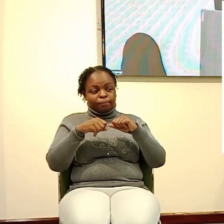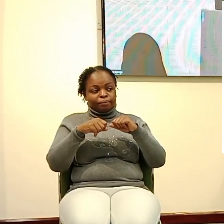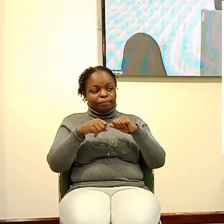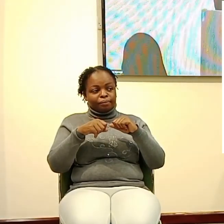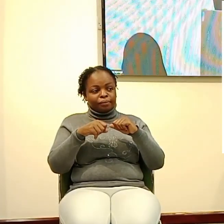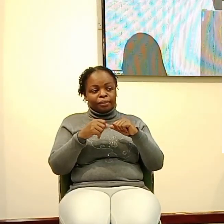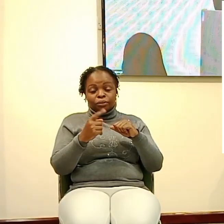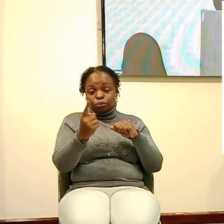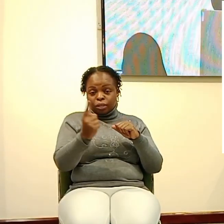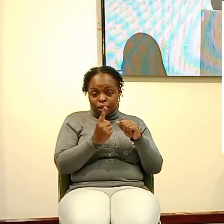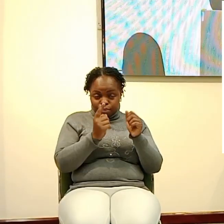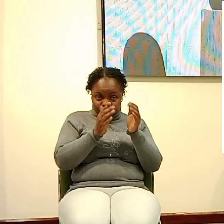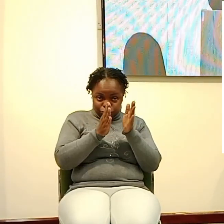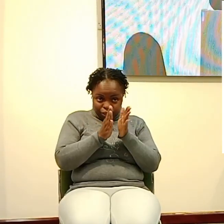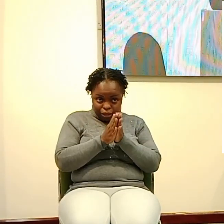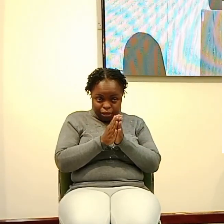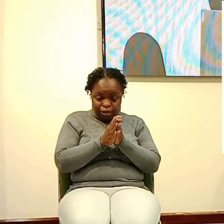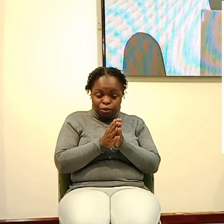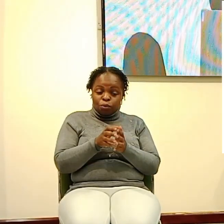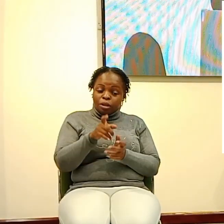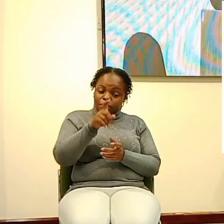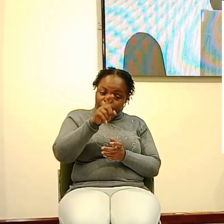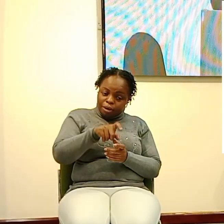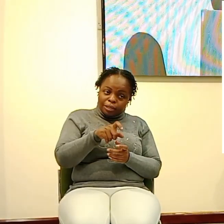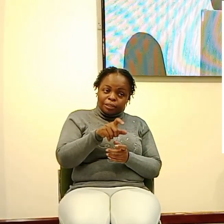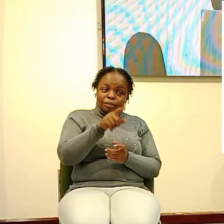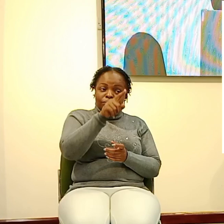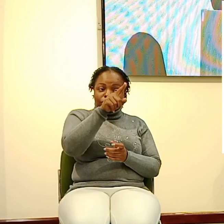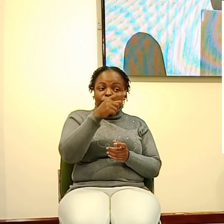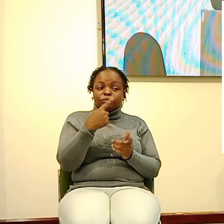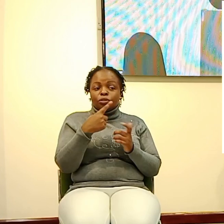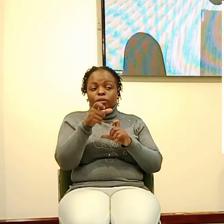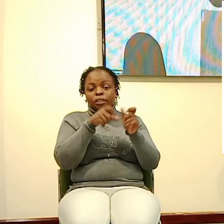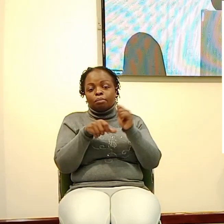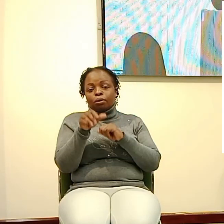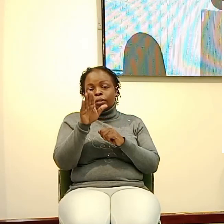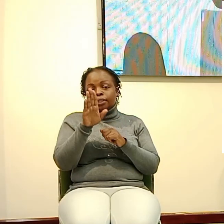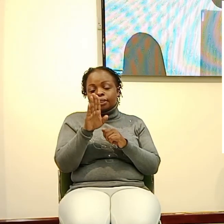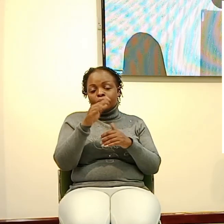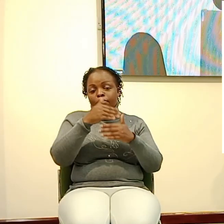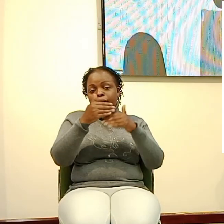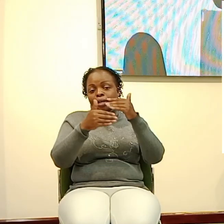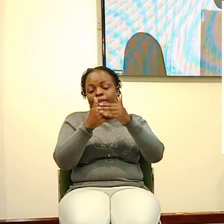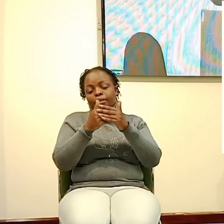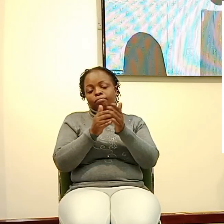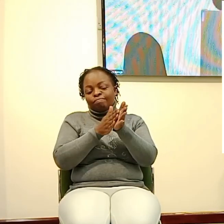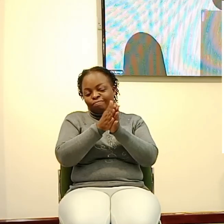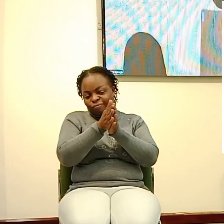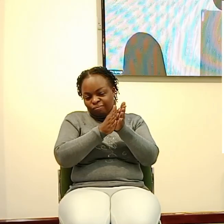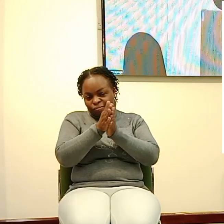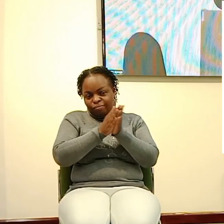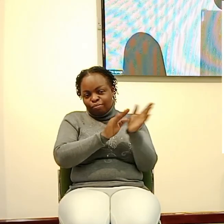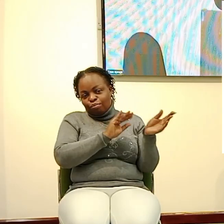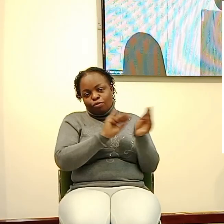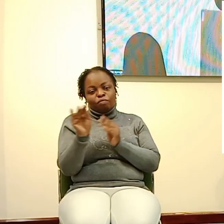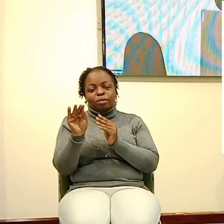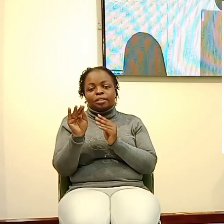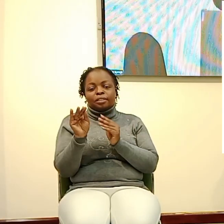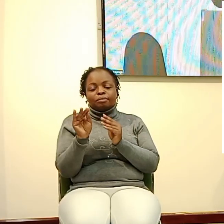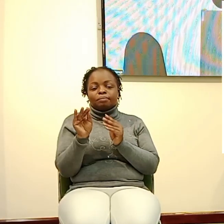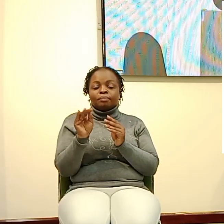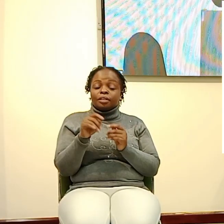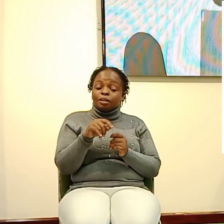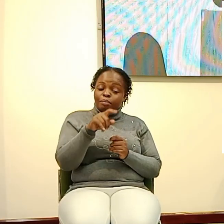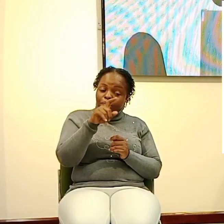to come together. We need to. Kimani talked about building a vibrant movement, right?